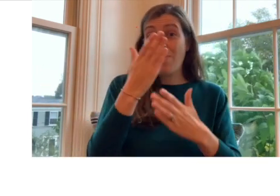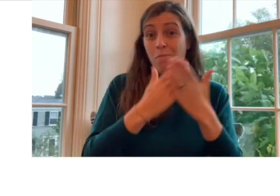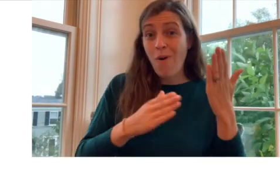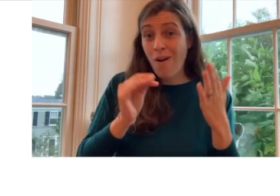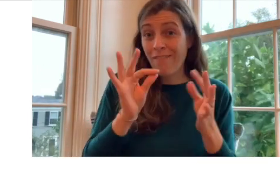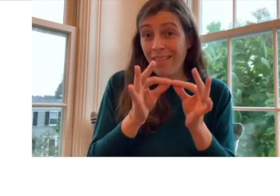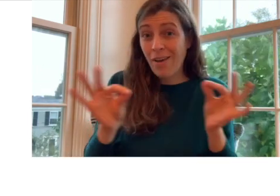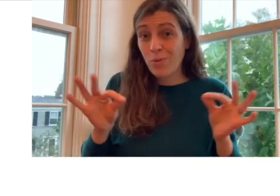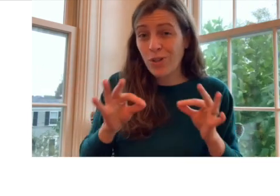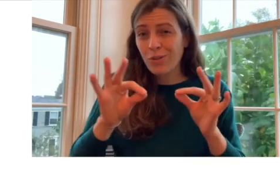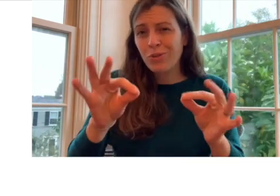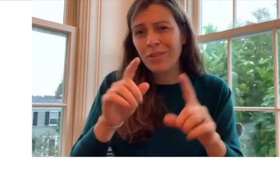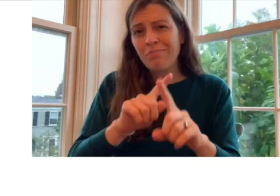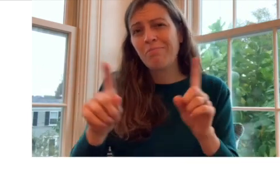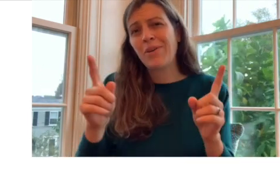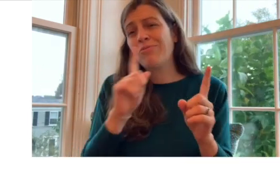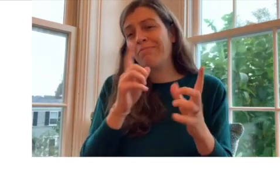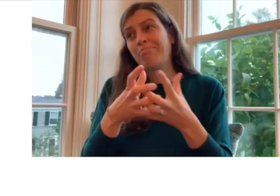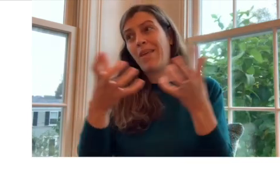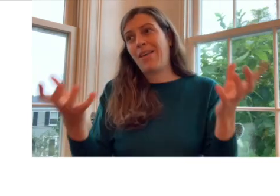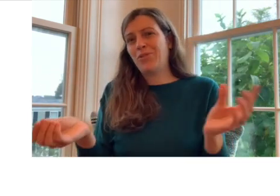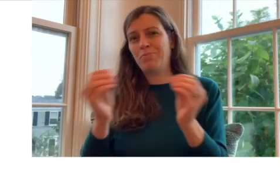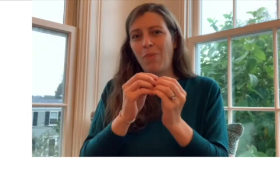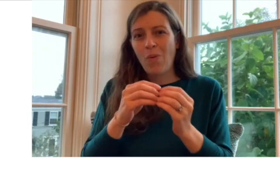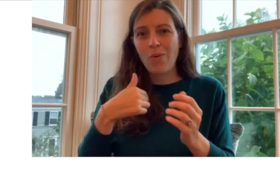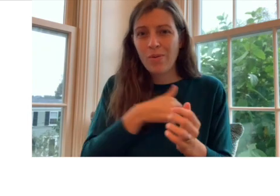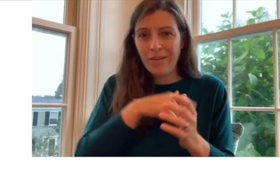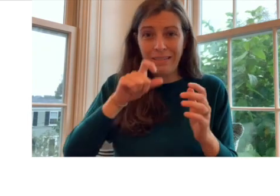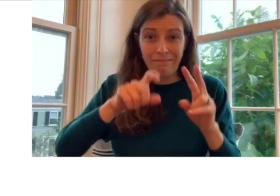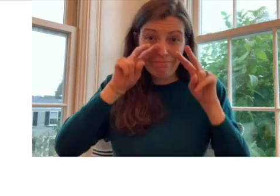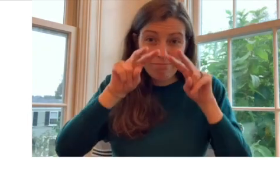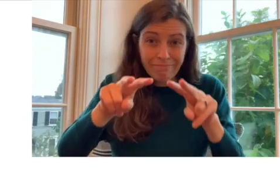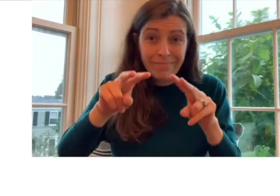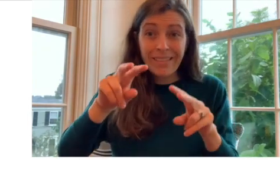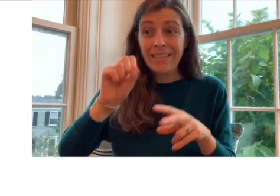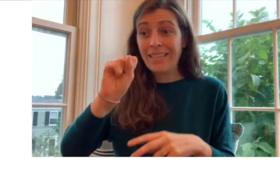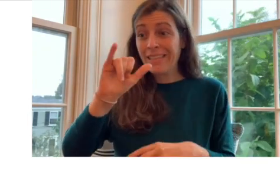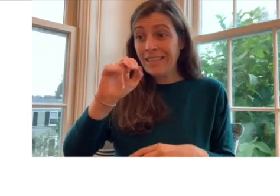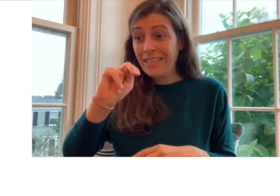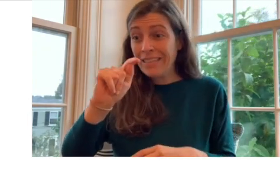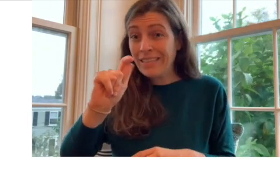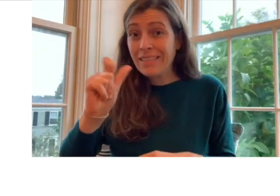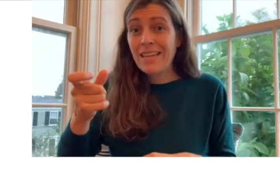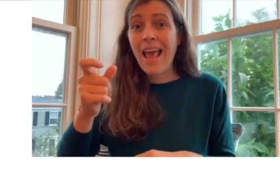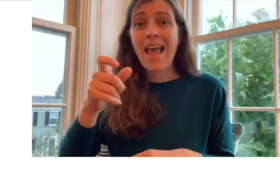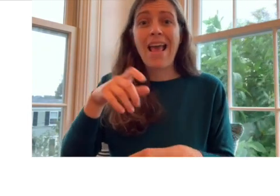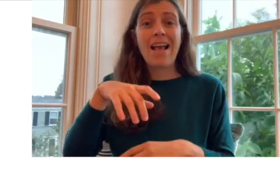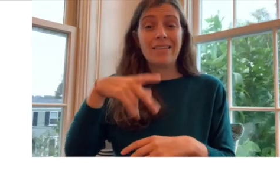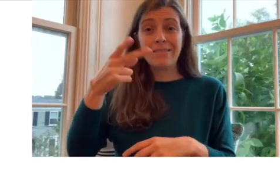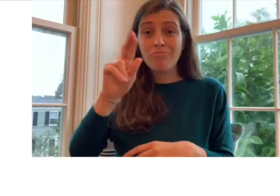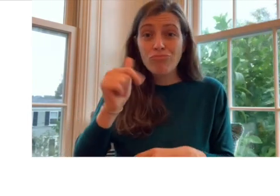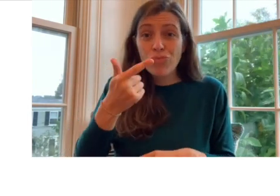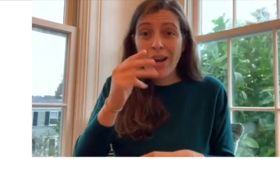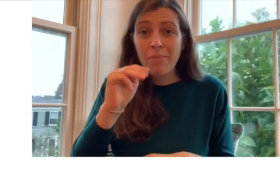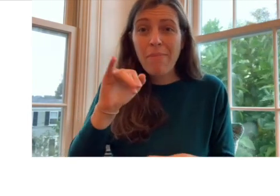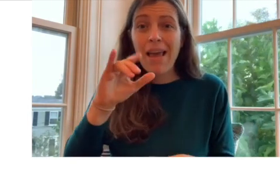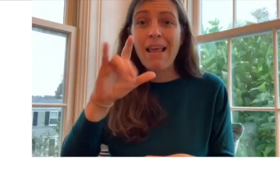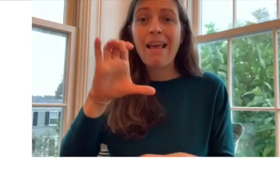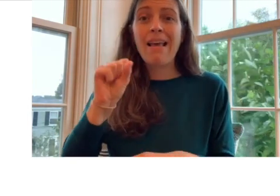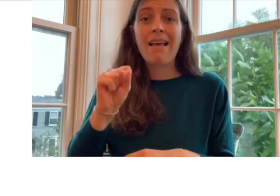Clearly, vocabulary is just one part of language acquisition. There's much more that we need to look at. to see how these children